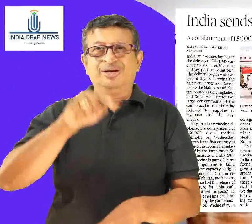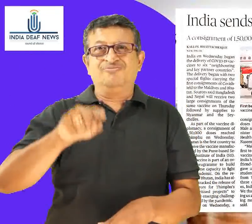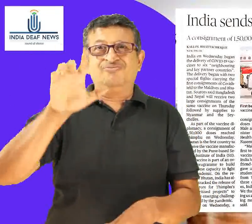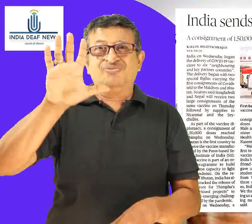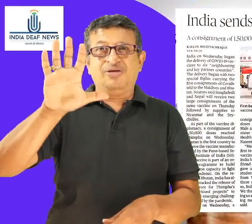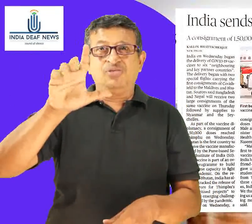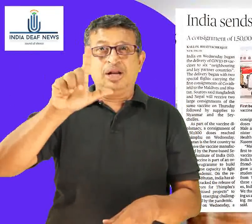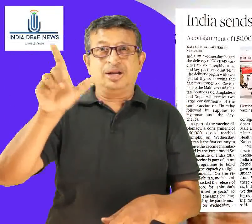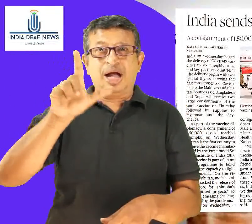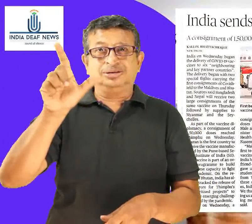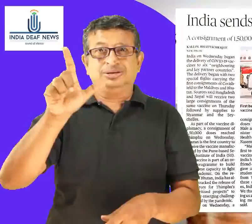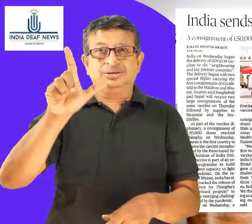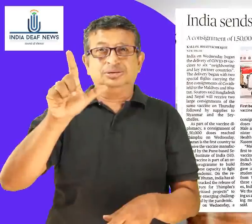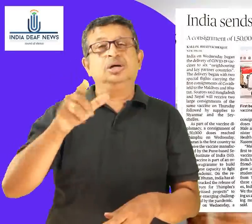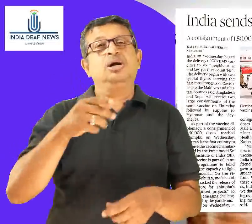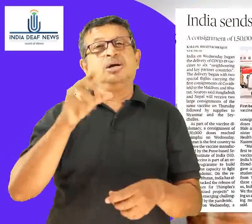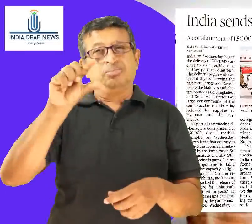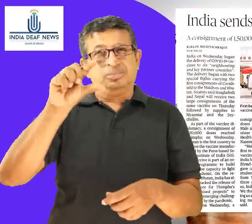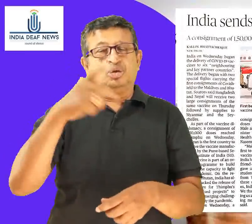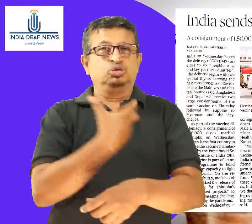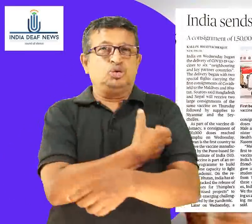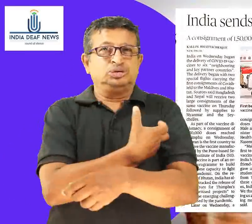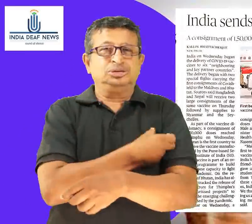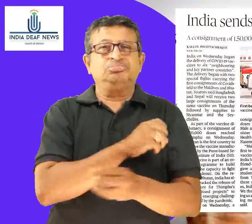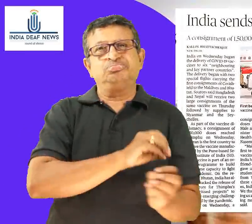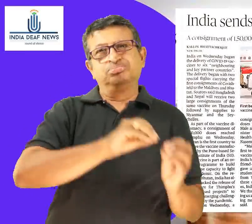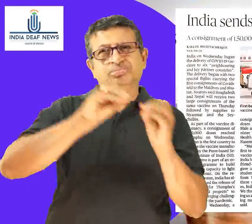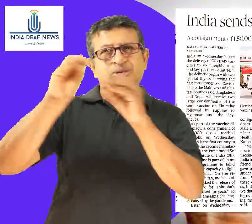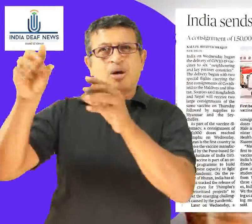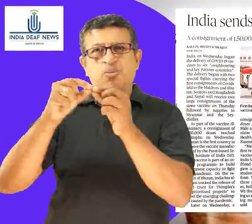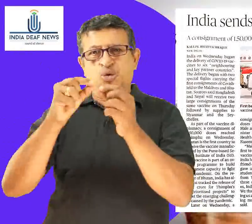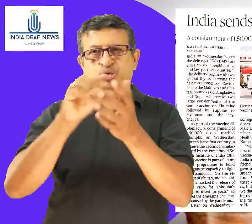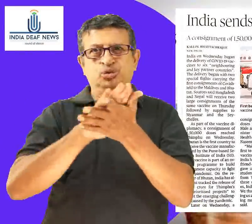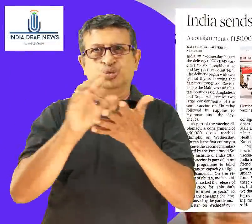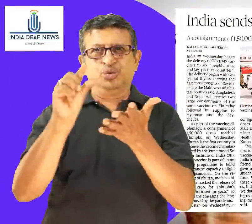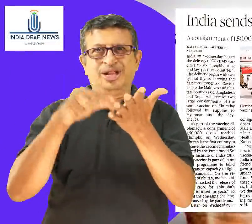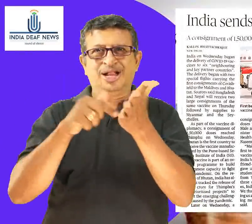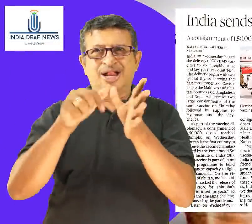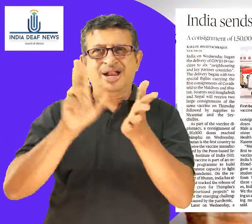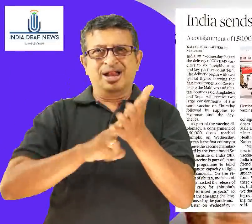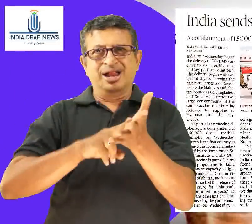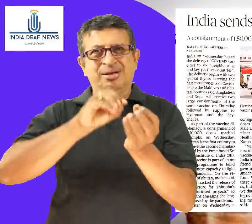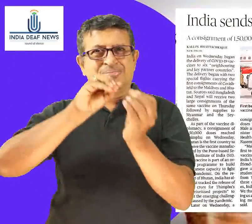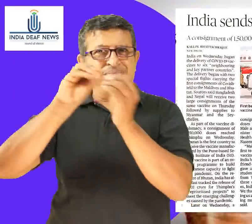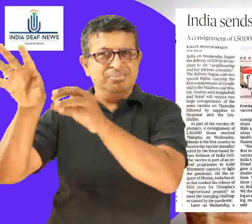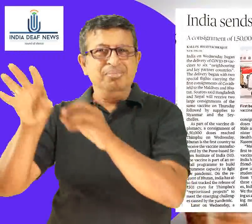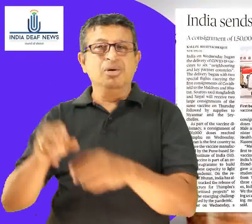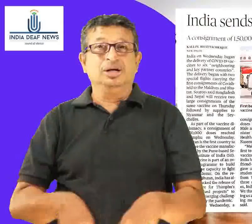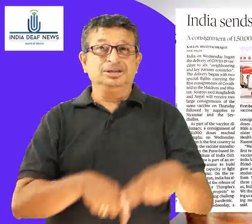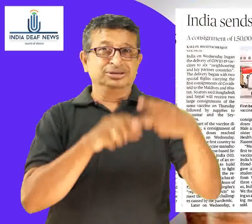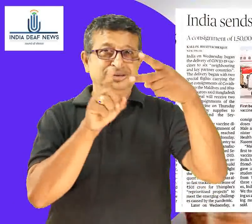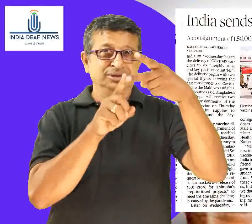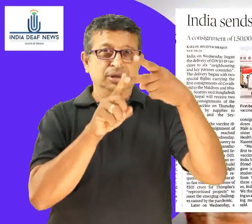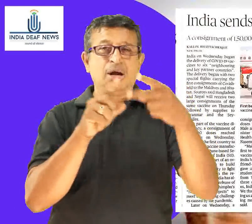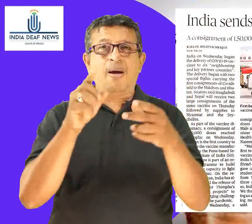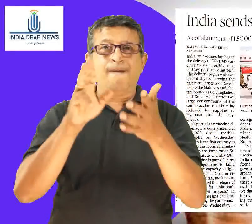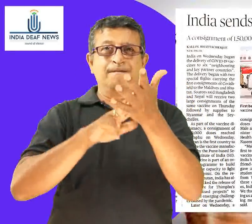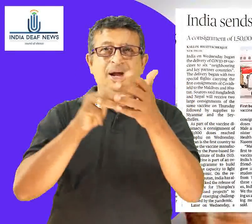The delivery began with 2 special flights carrying the first consignments of Covishield to the Maldives and Bhutan. Sources said Bangladesh